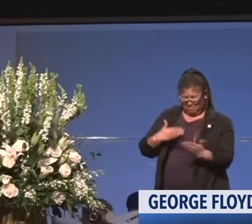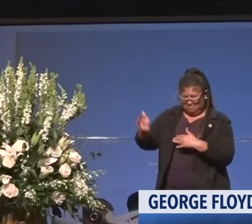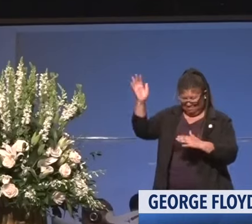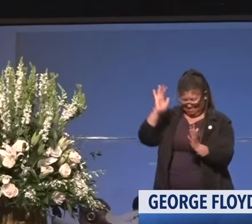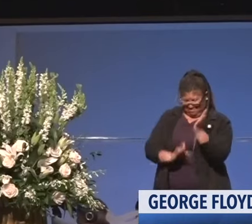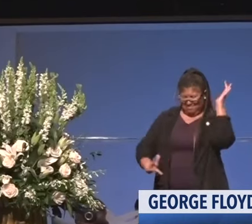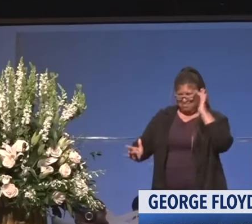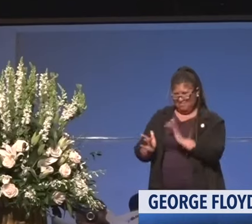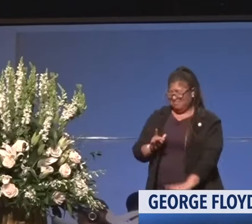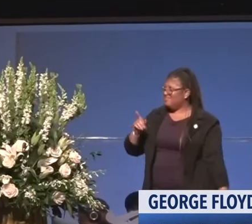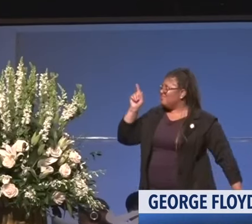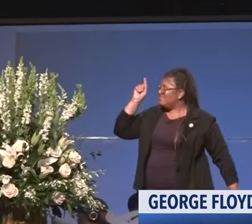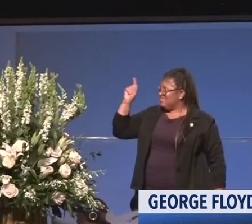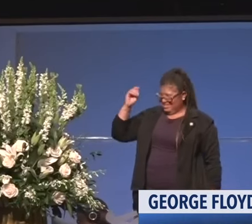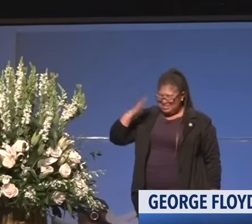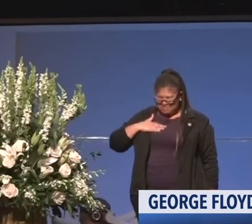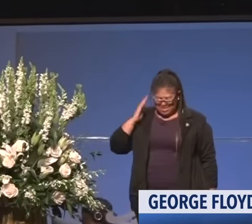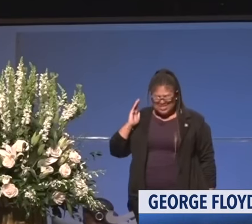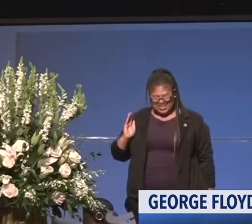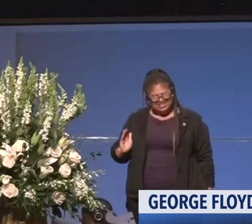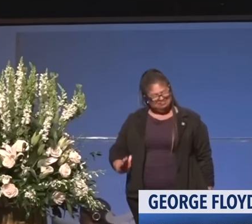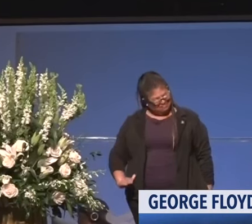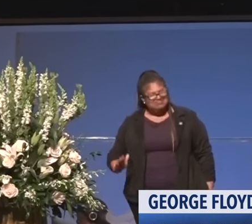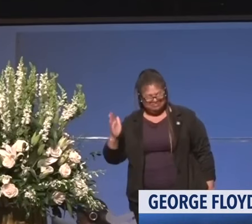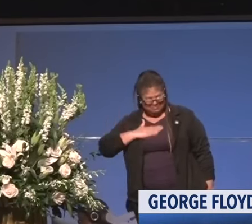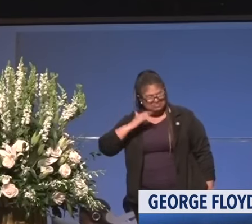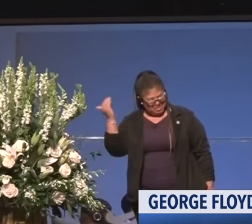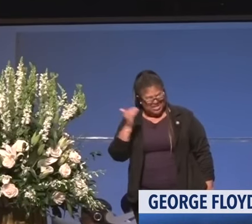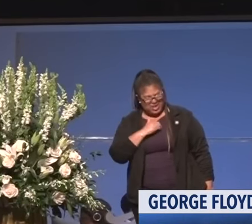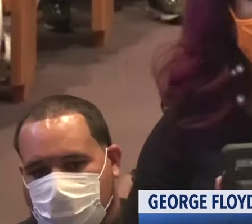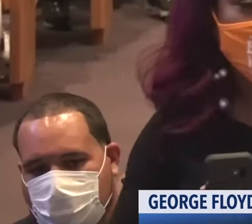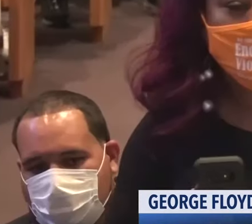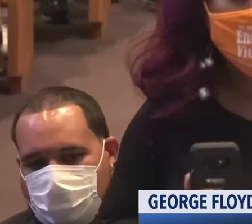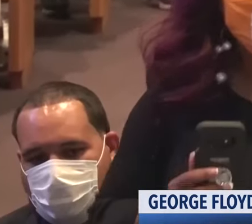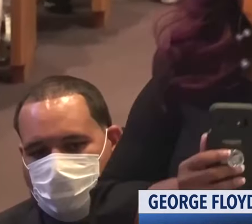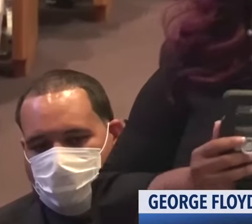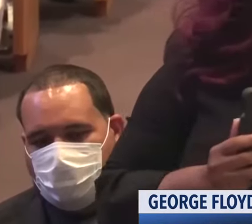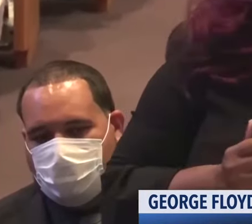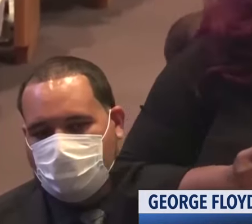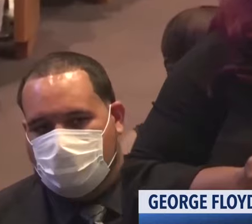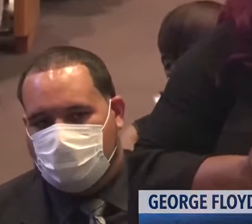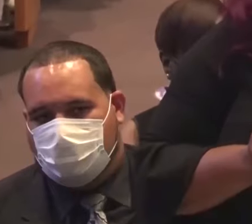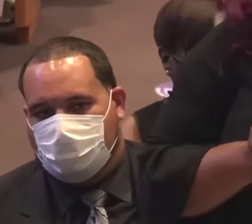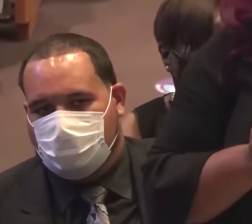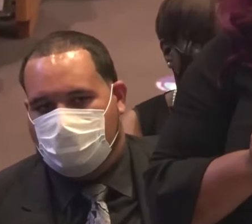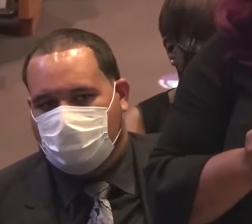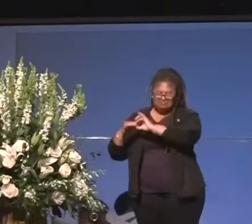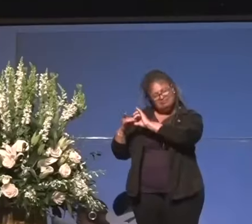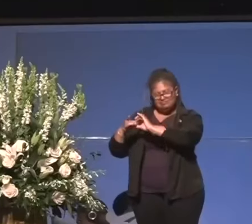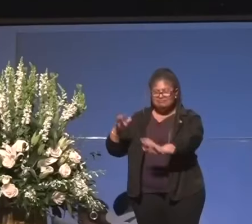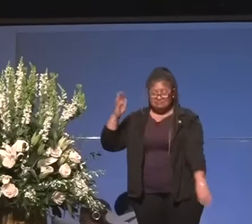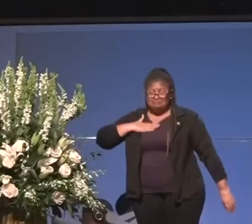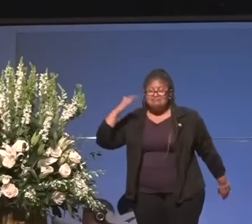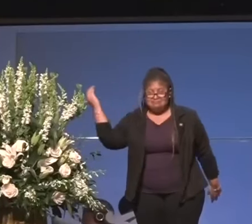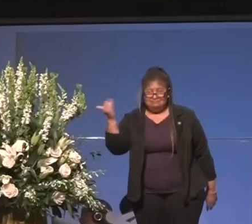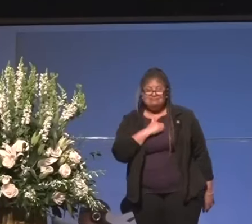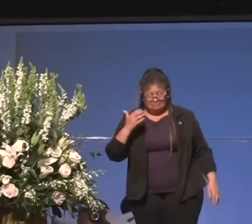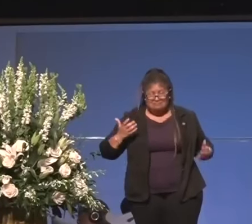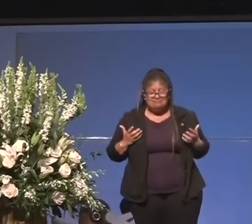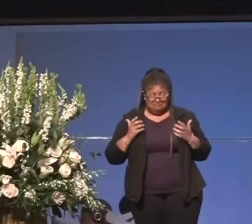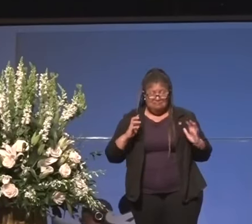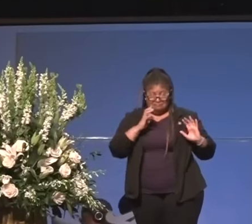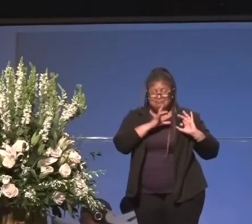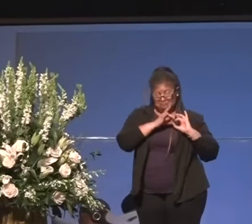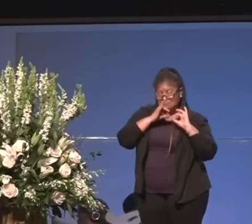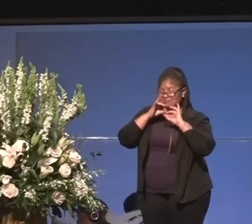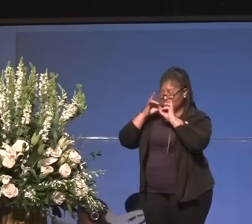right cuz he holds me back. My soul my soul has been raining. My